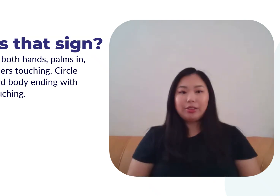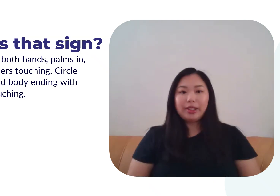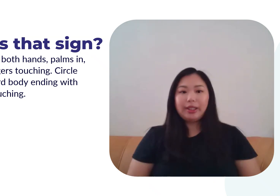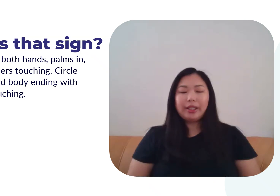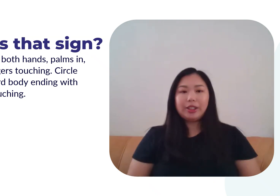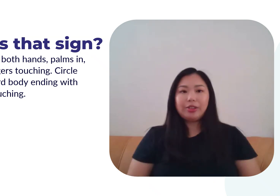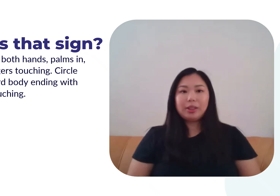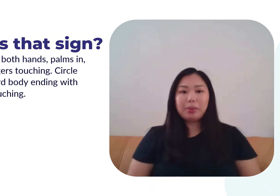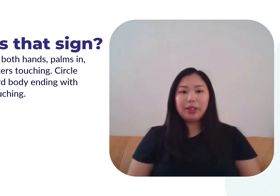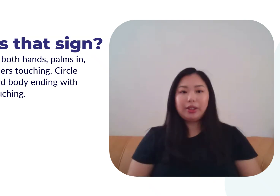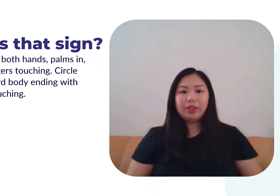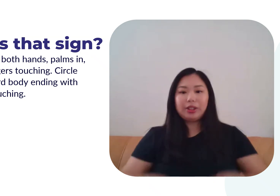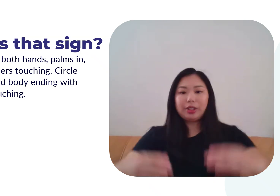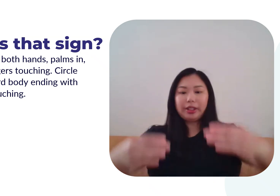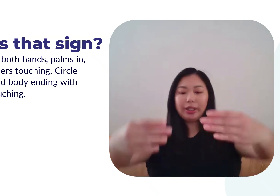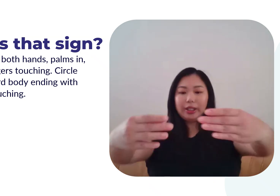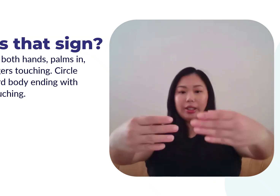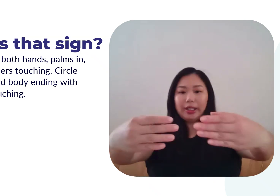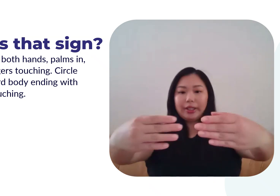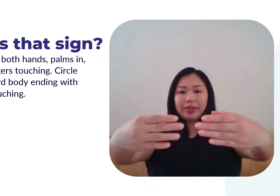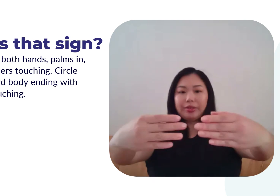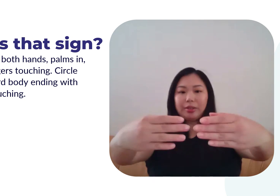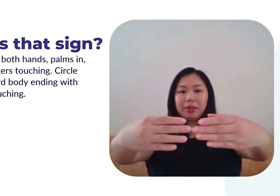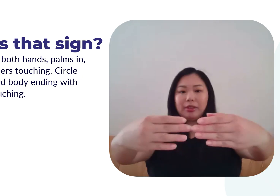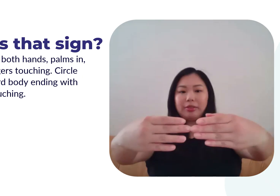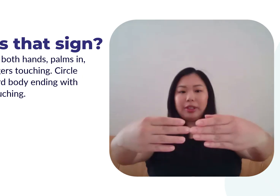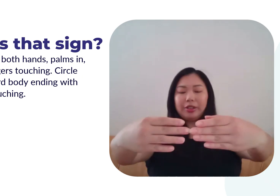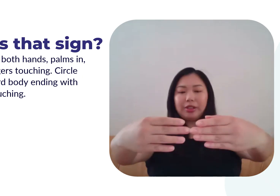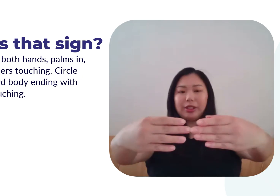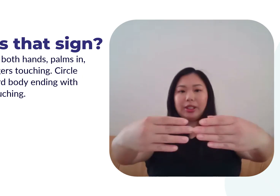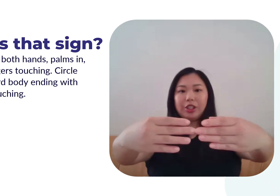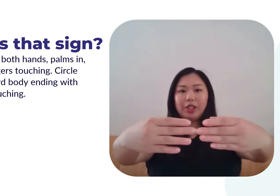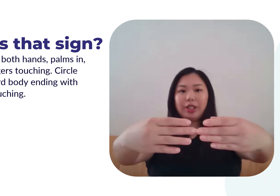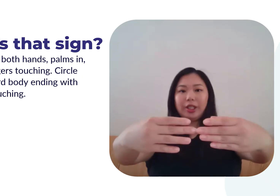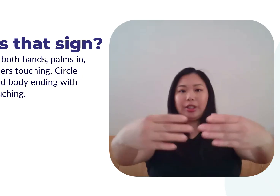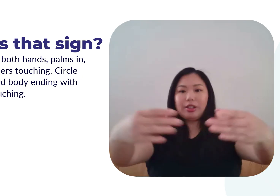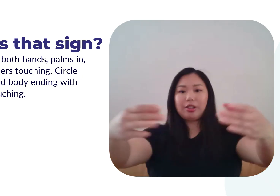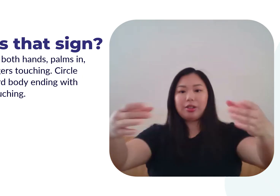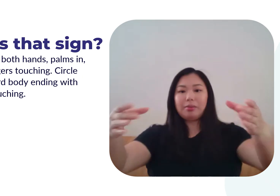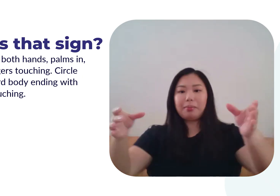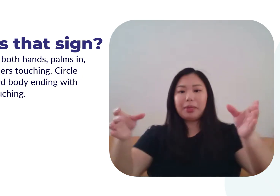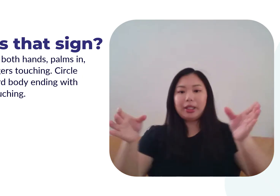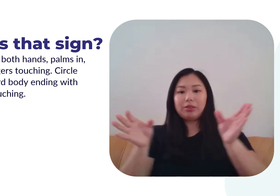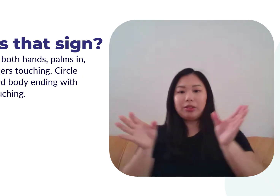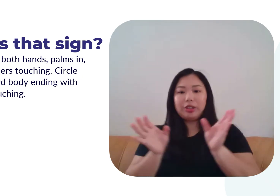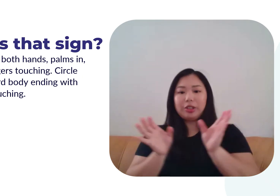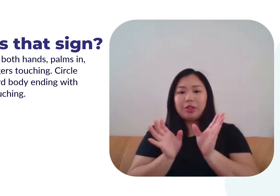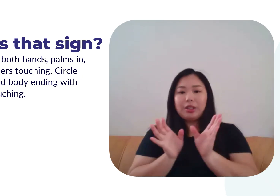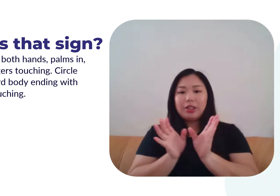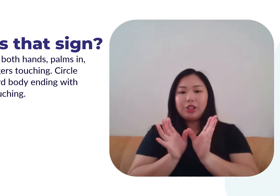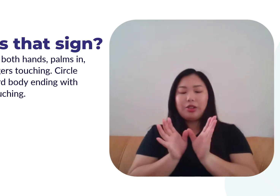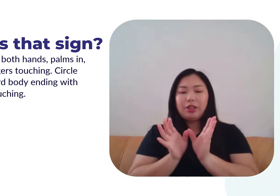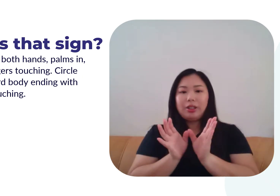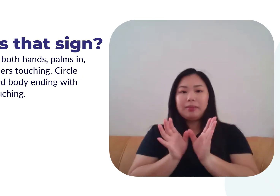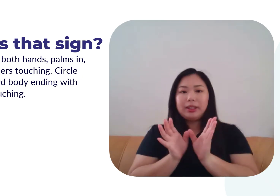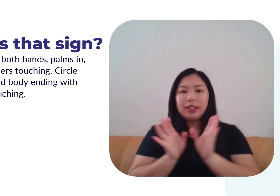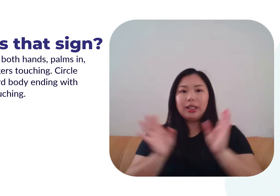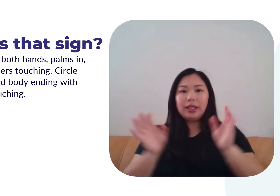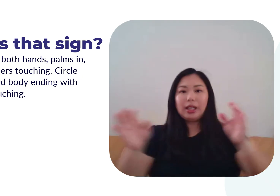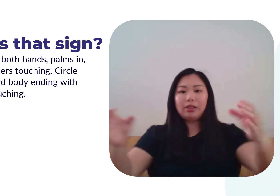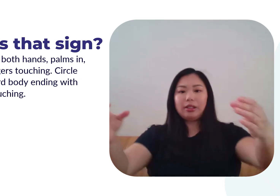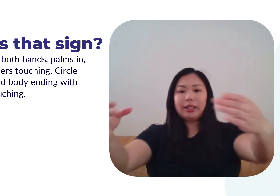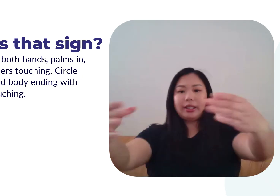That's right, the answer is plate. You start out with your middle fingers touching and you circle back towards you and touch your